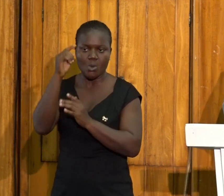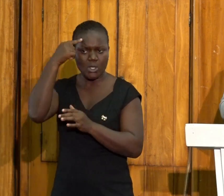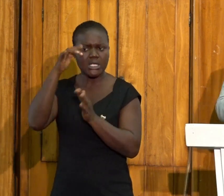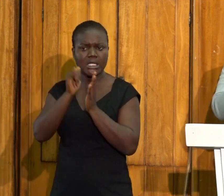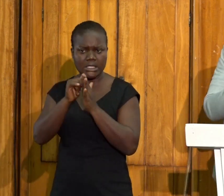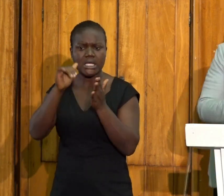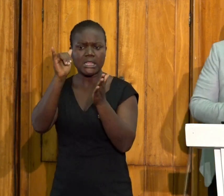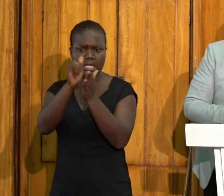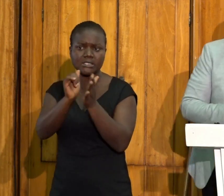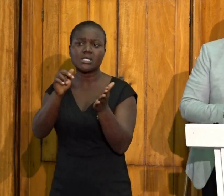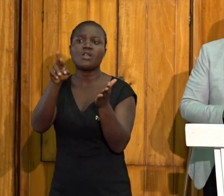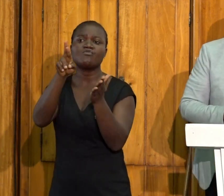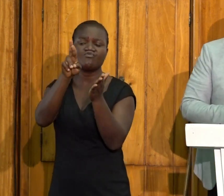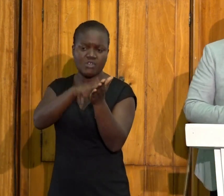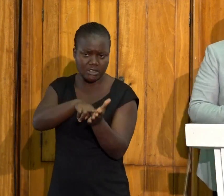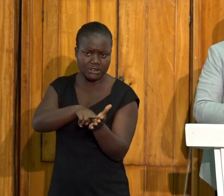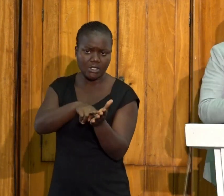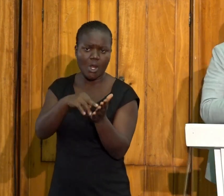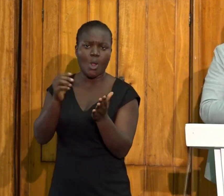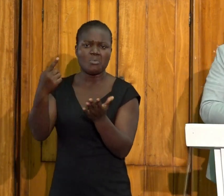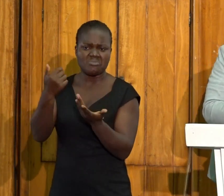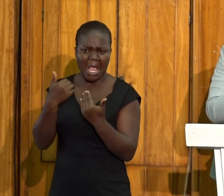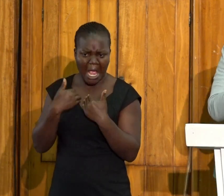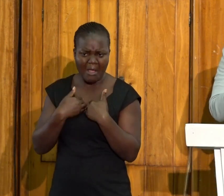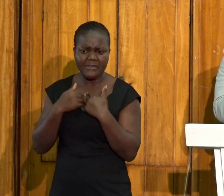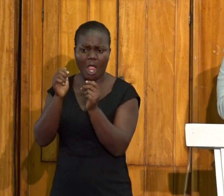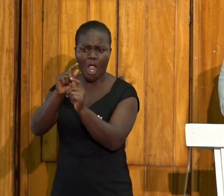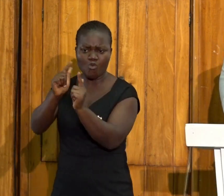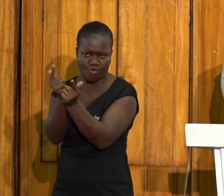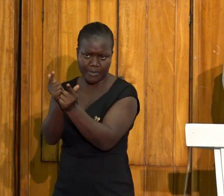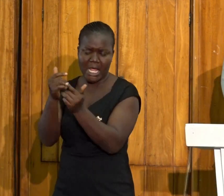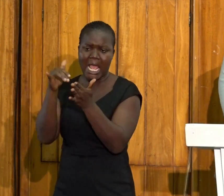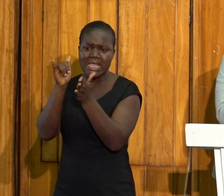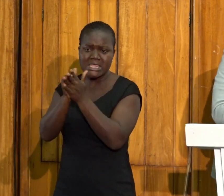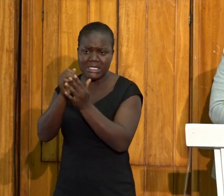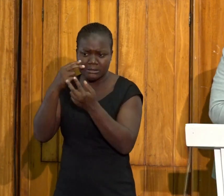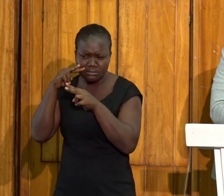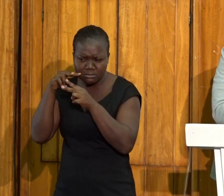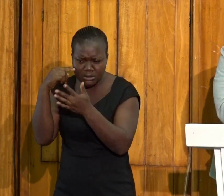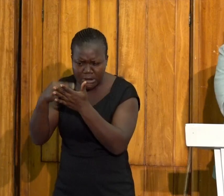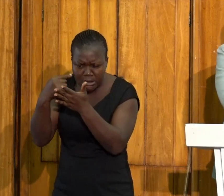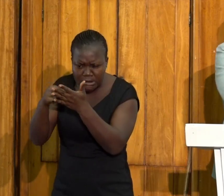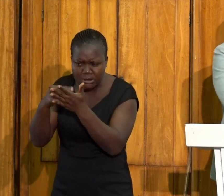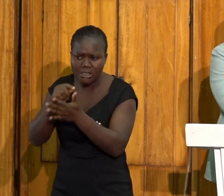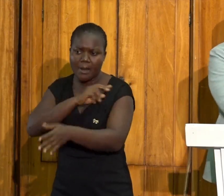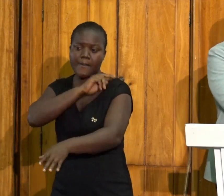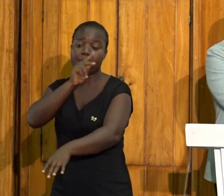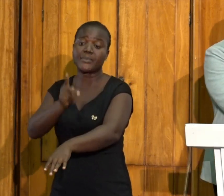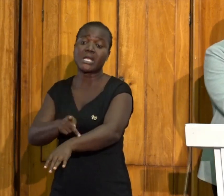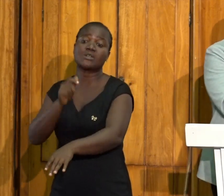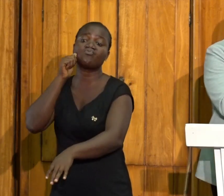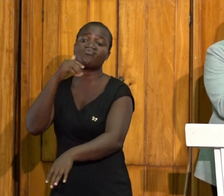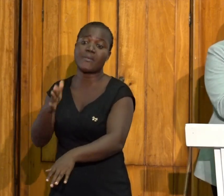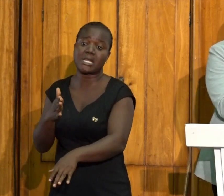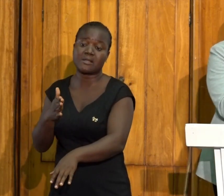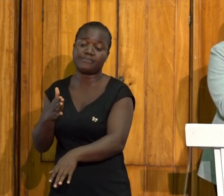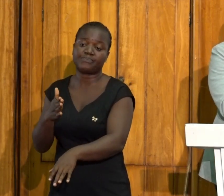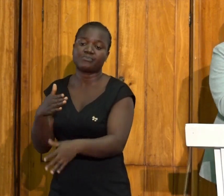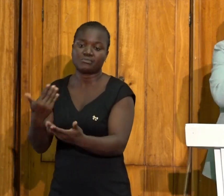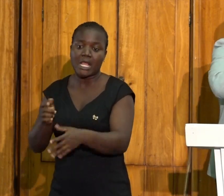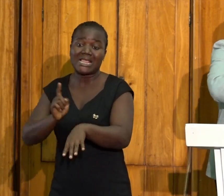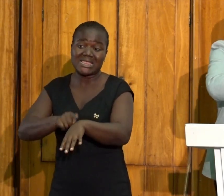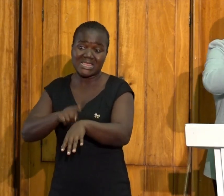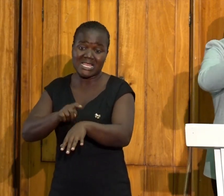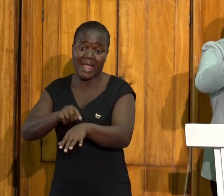also have a cohort study which is looking at a specific group of pregnant women over a period during